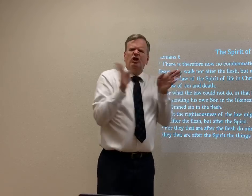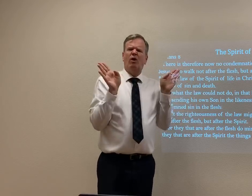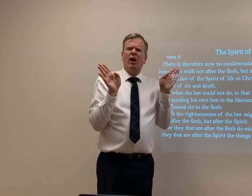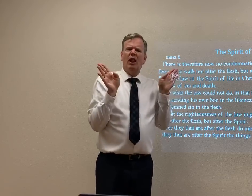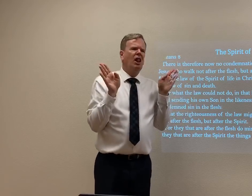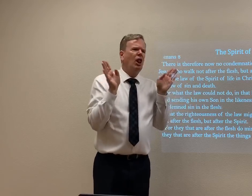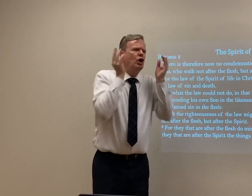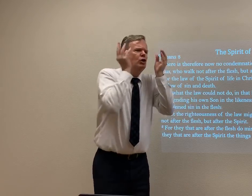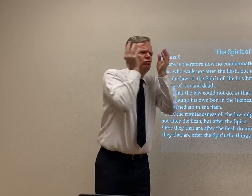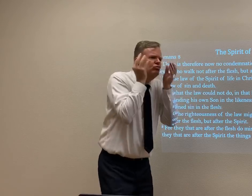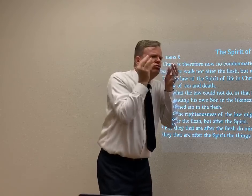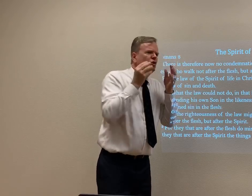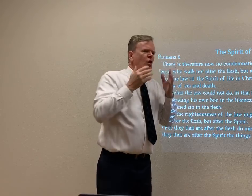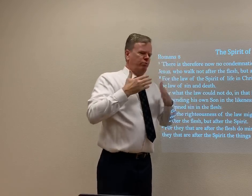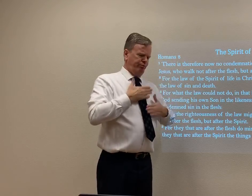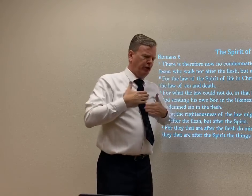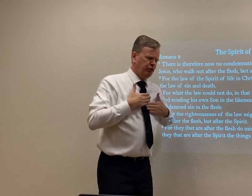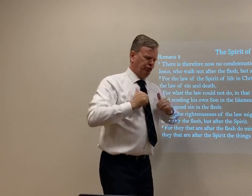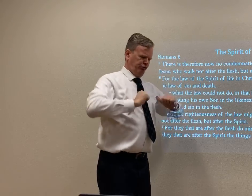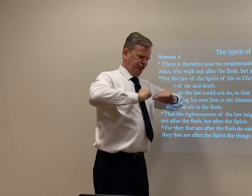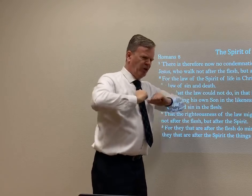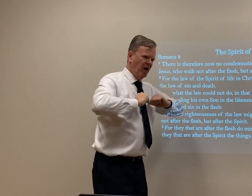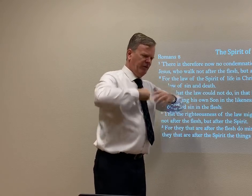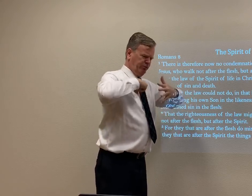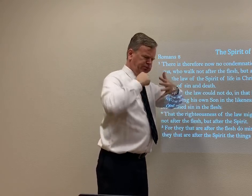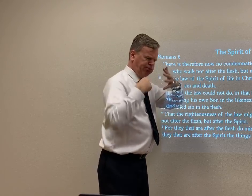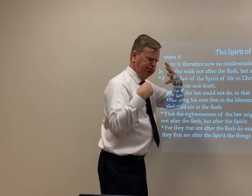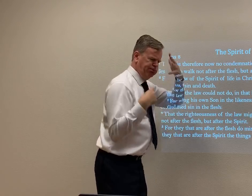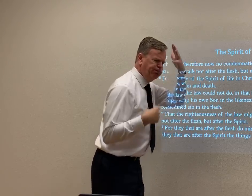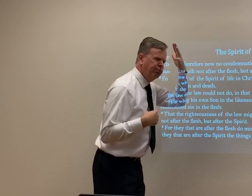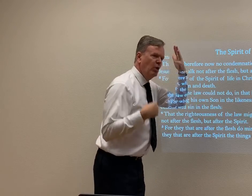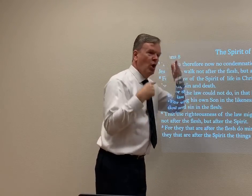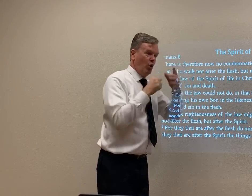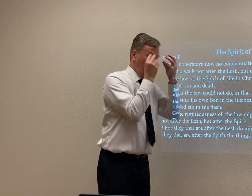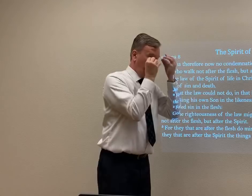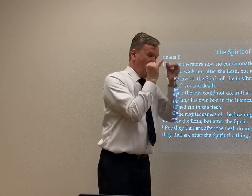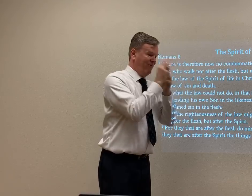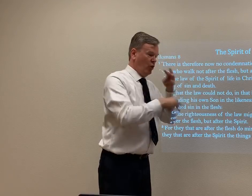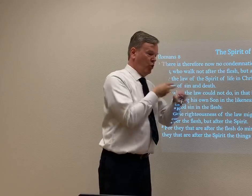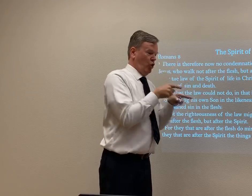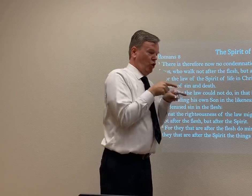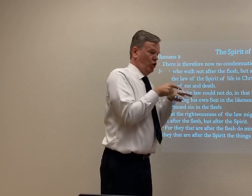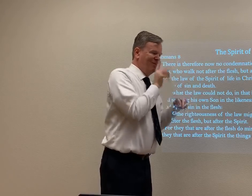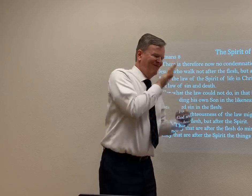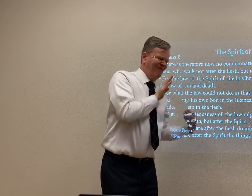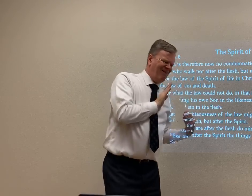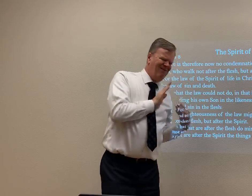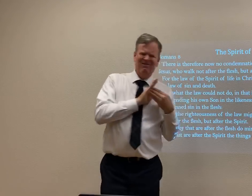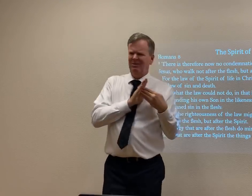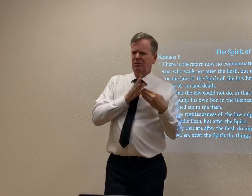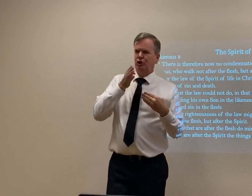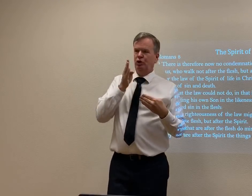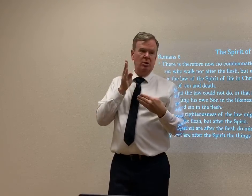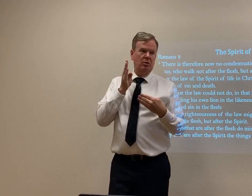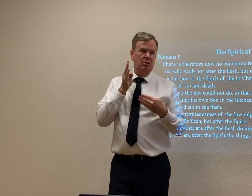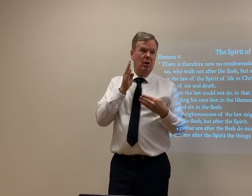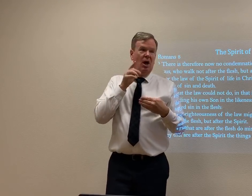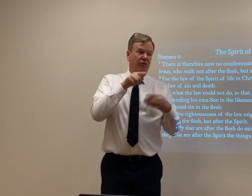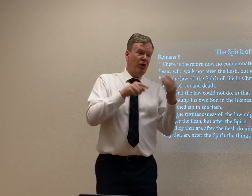things of the flesh. Yeah, it talks about this world. So it's the pleasures of this world and seeking satisfaction, because you're thinking about it and you